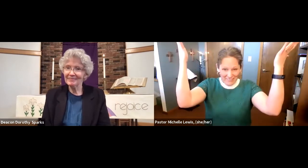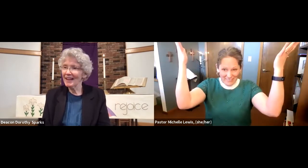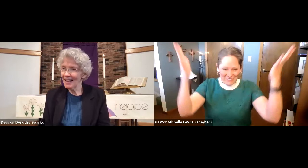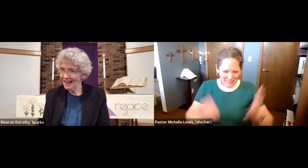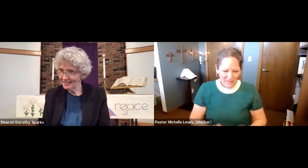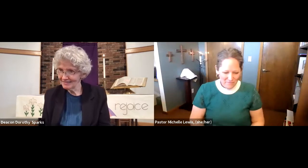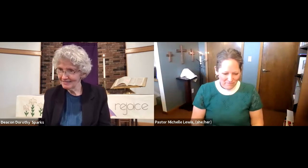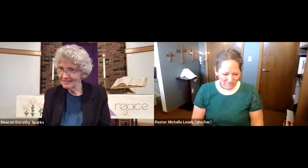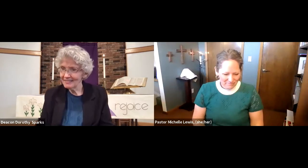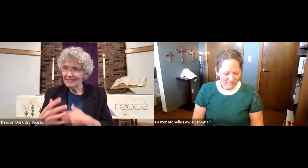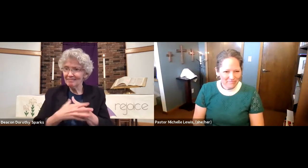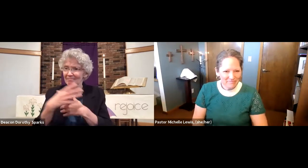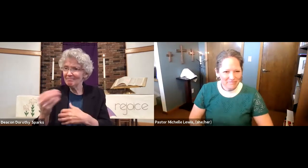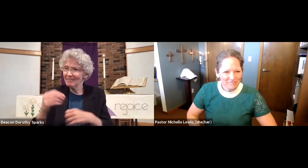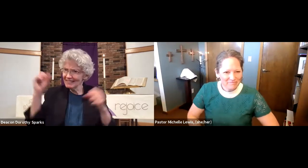Alleluia.